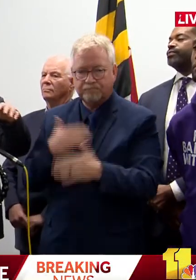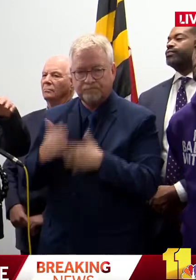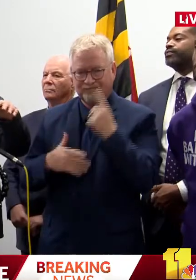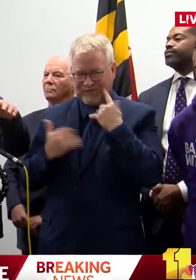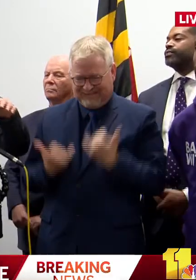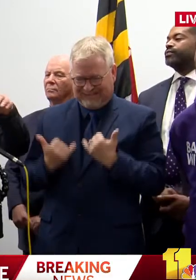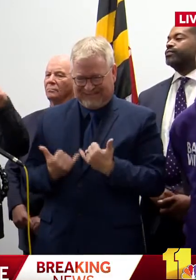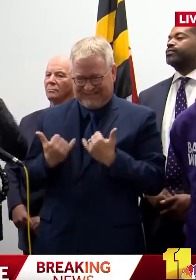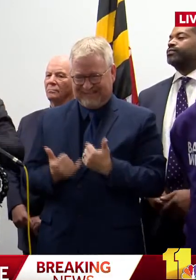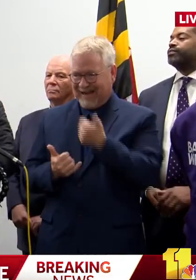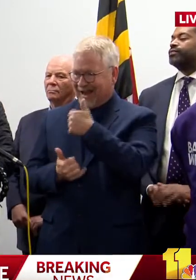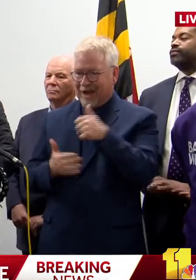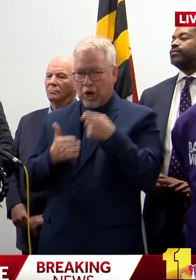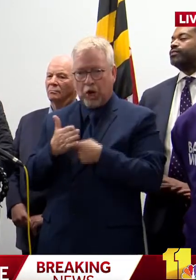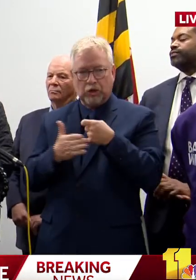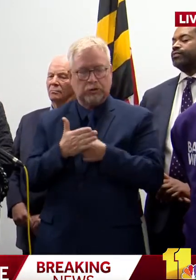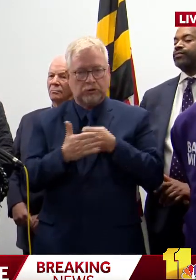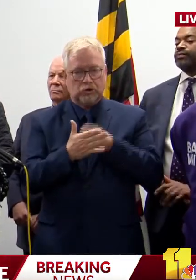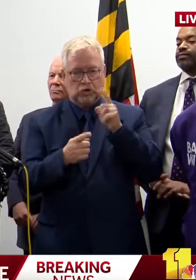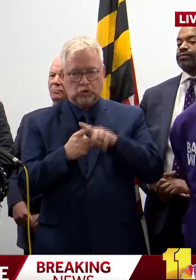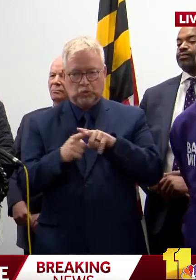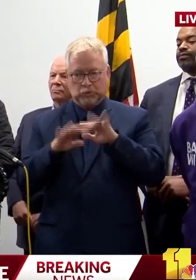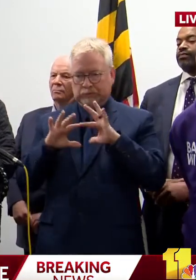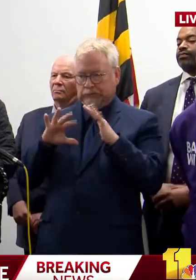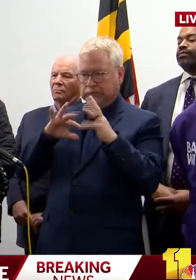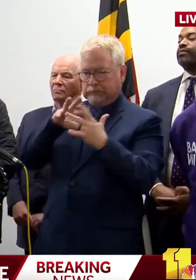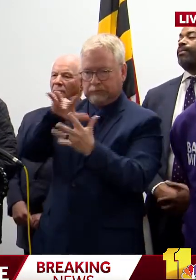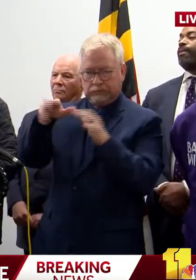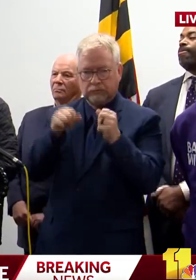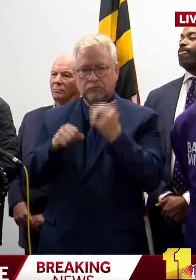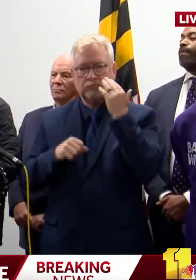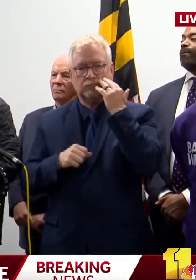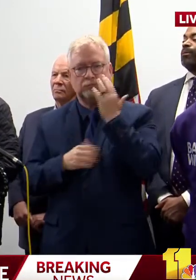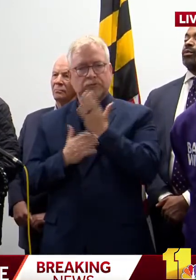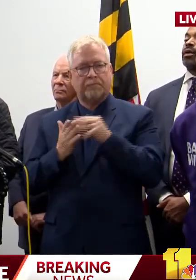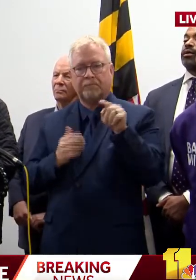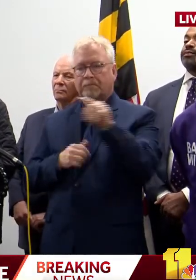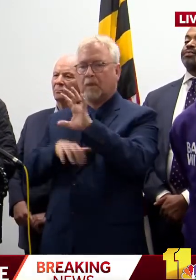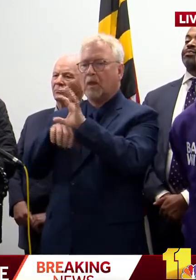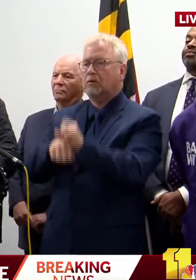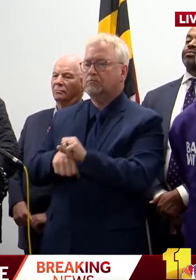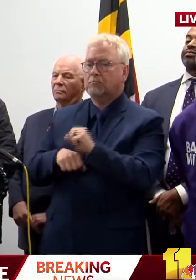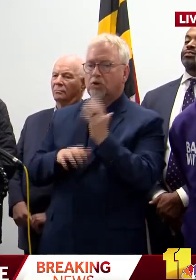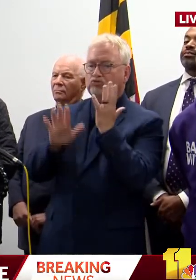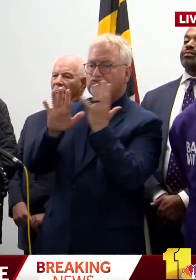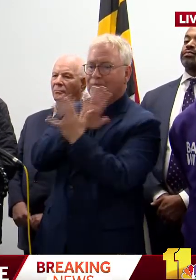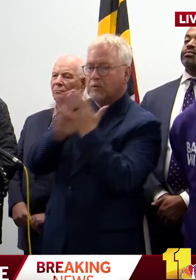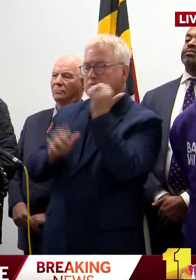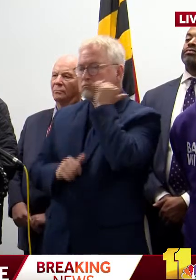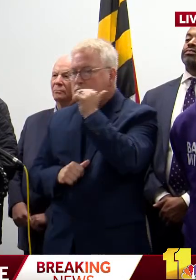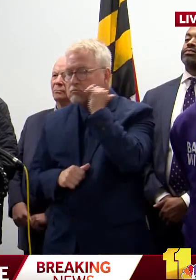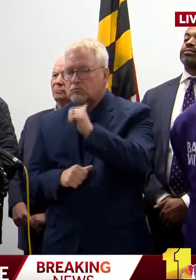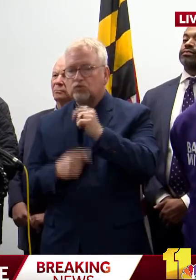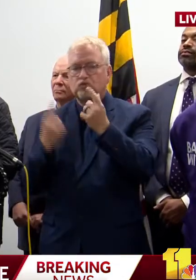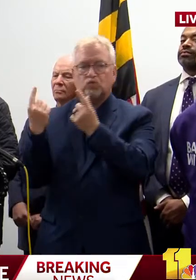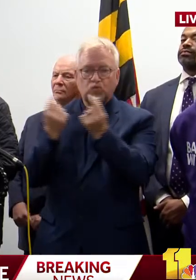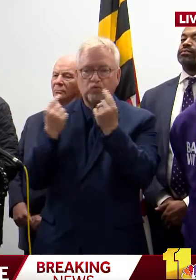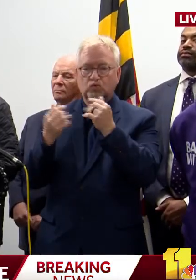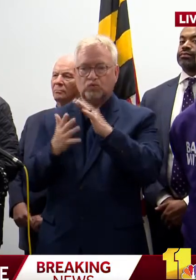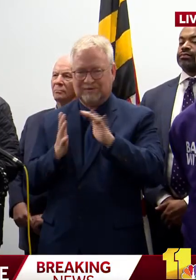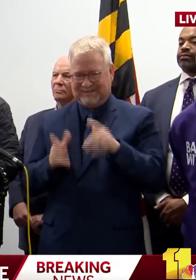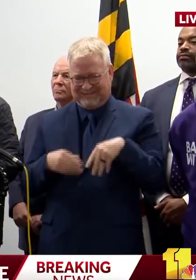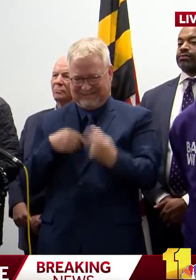to adjust to what happened in the short term. And then going forward, that relief fund